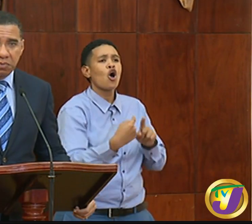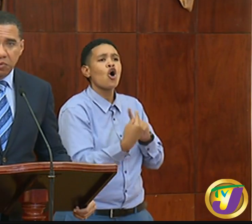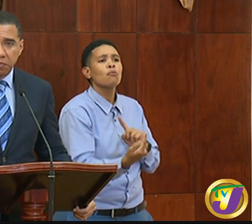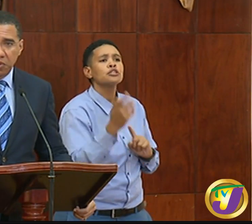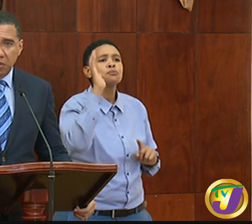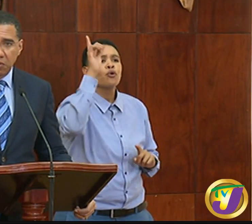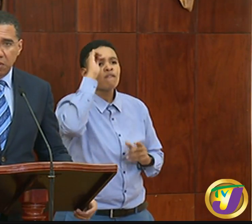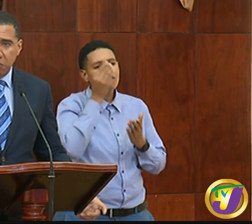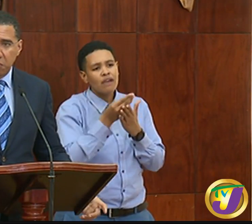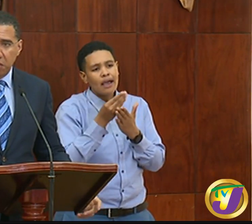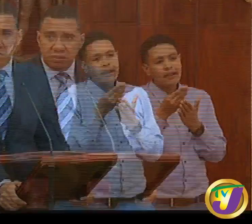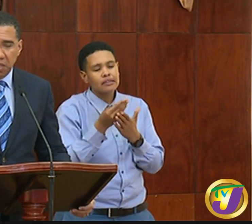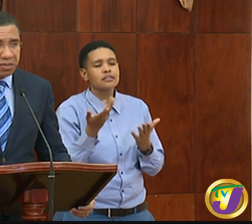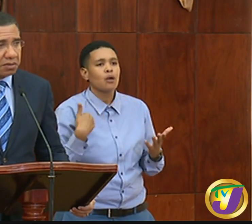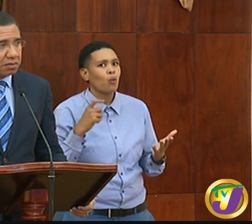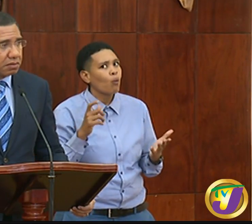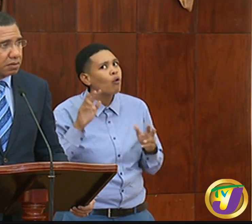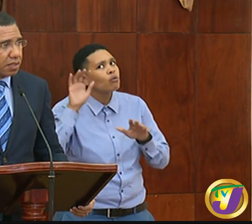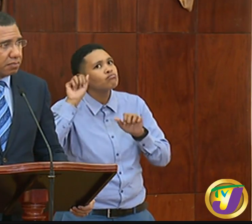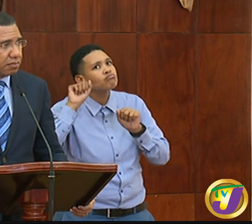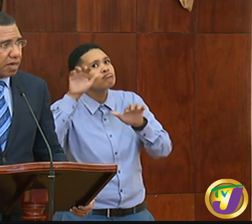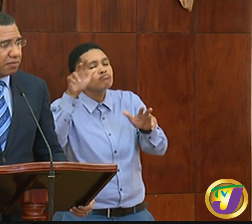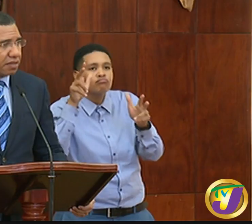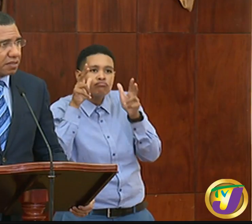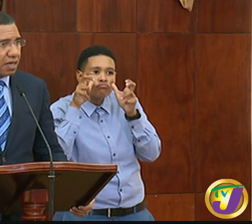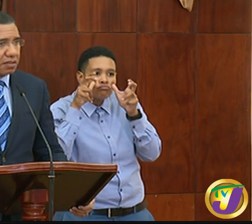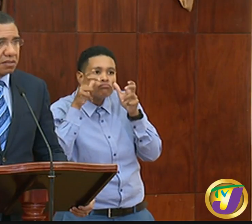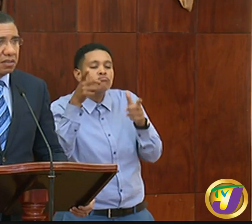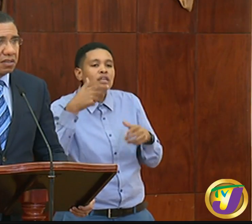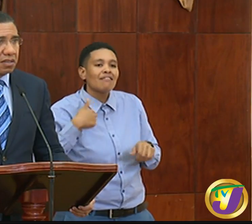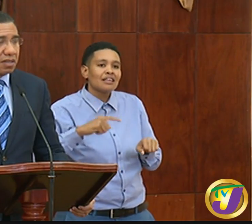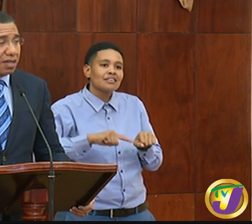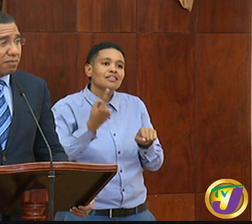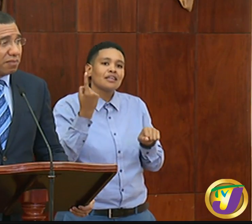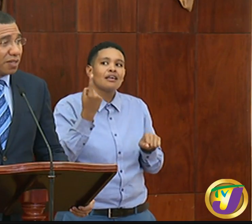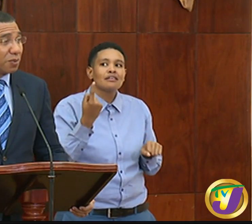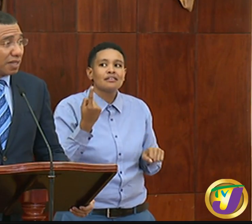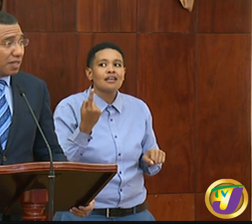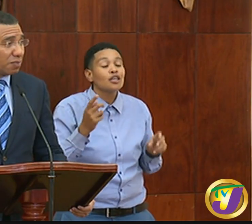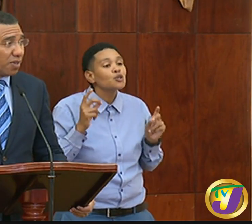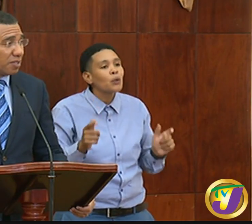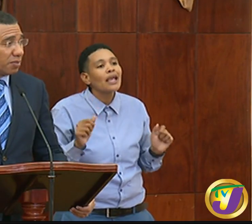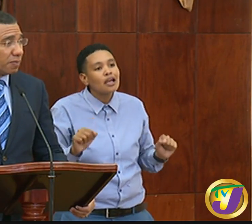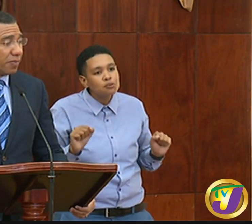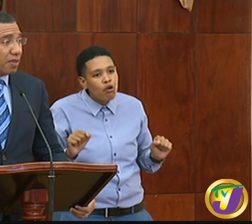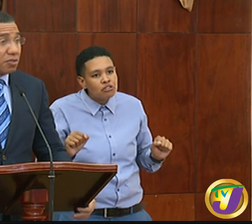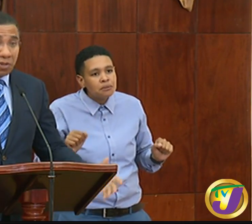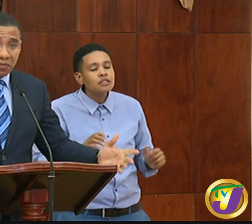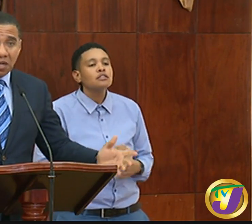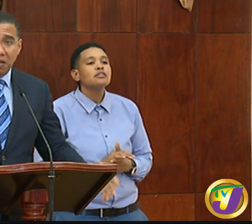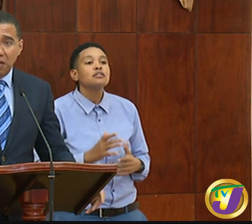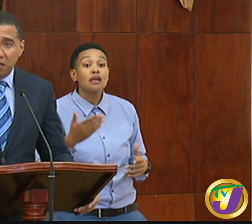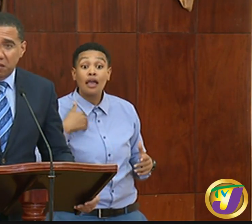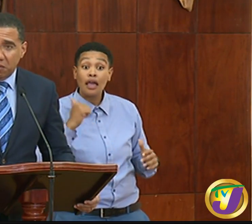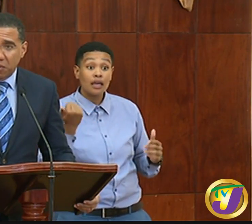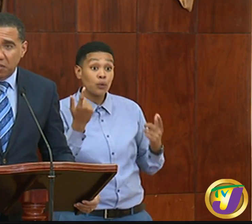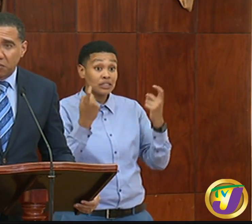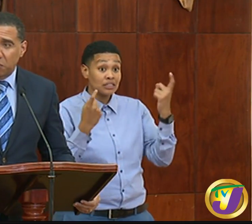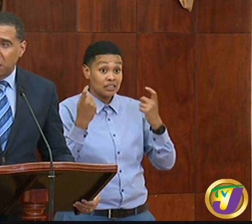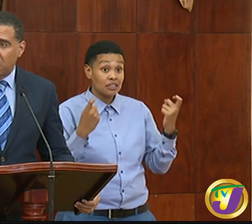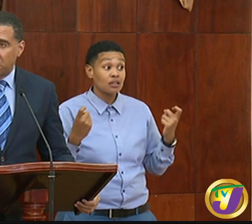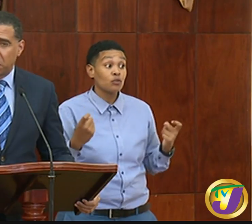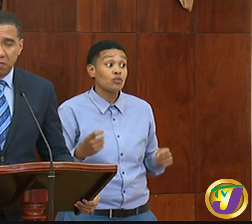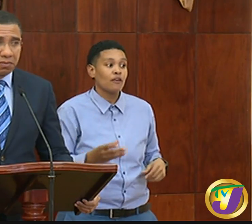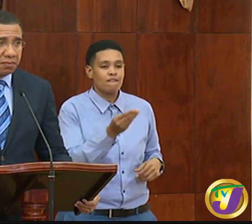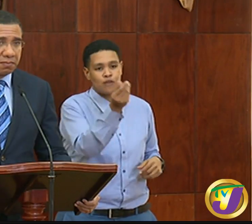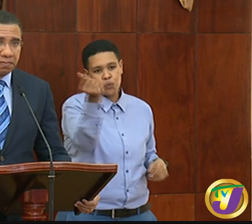opposition spokesperson, and we want to be able to have that start as quickly as possible. So if there are any questions,